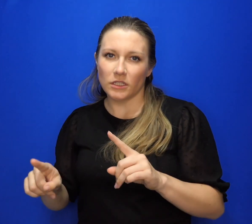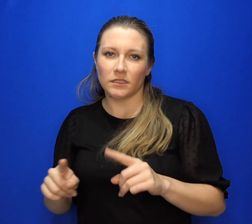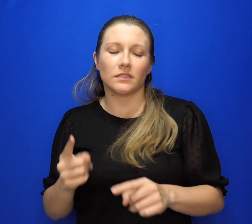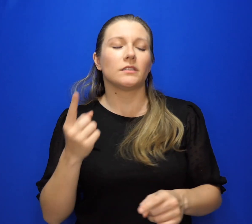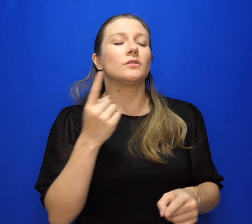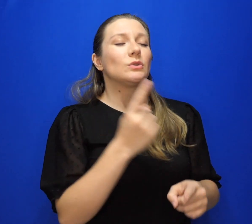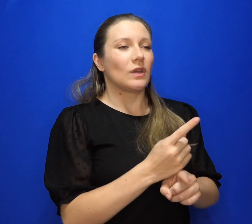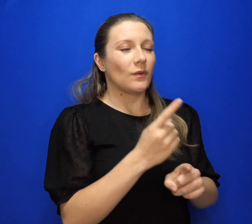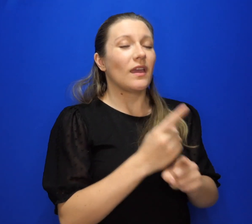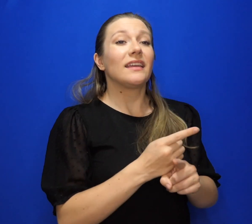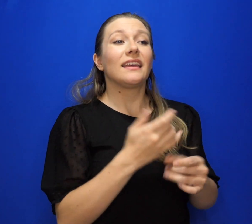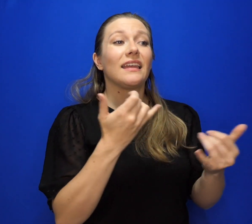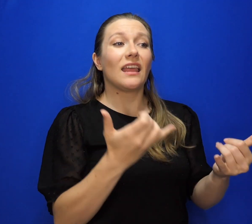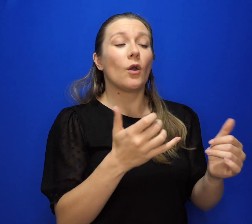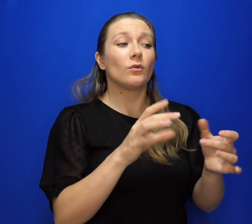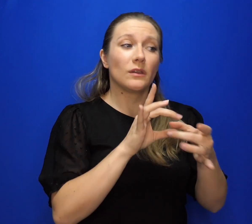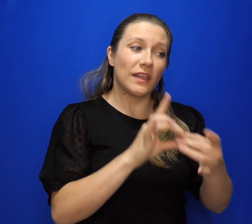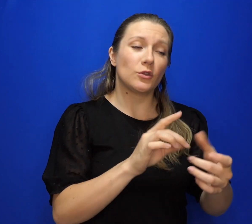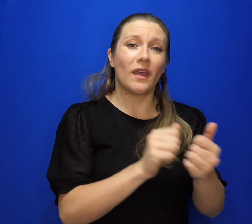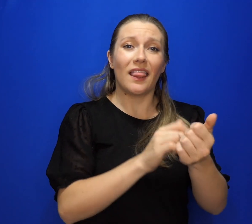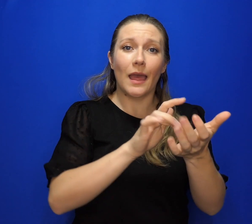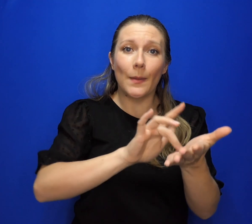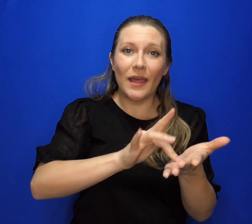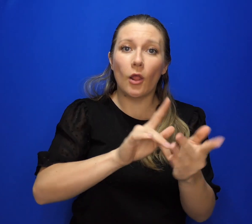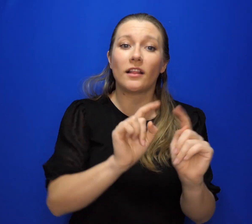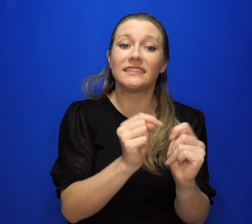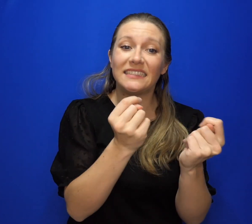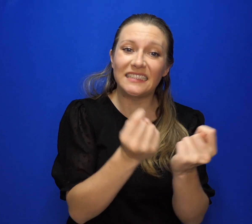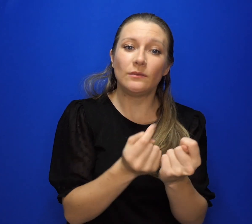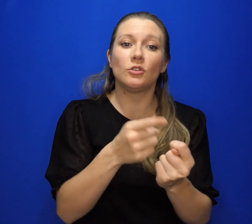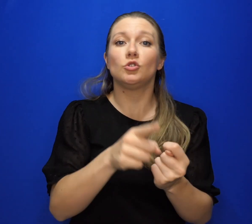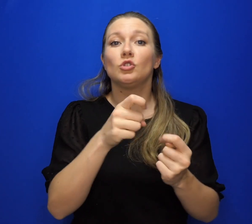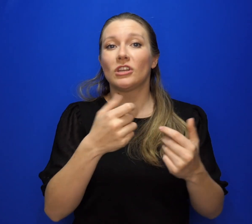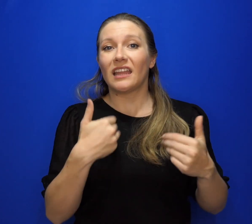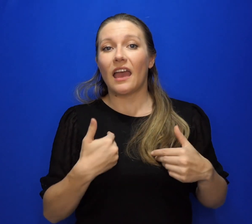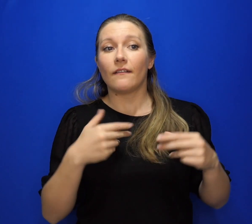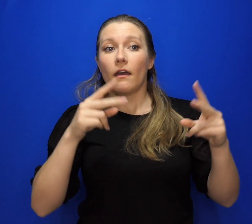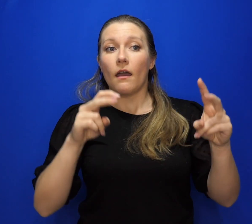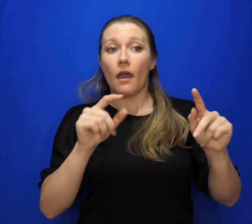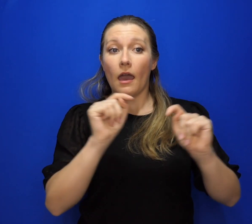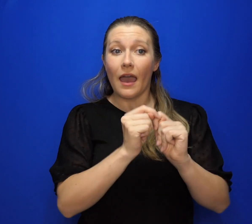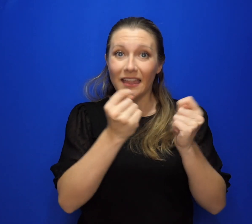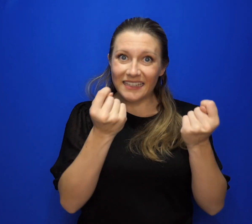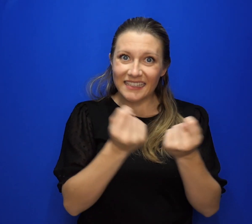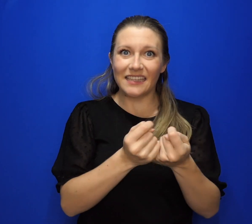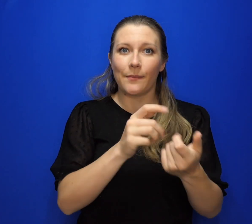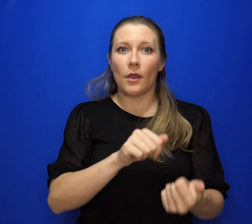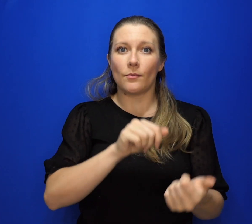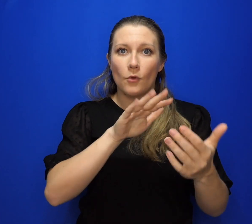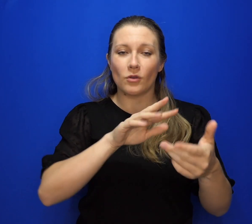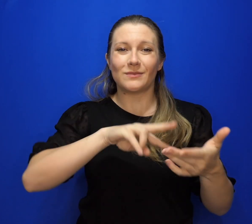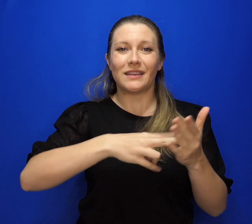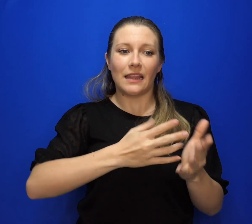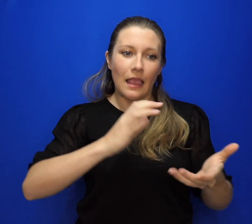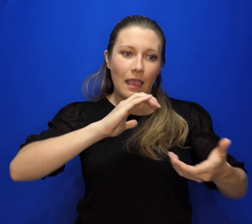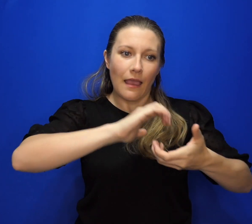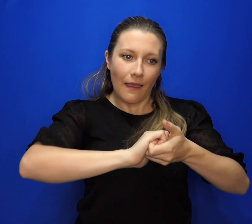should have a team approach in which you are a team member. You're not the stand back, let